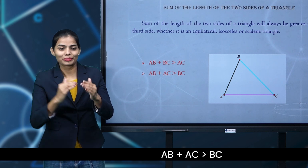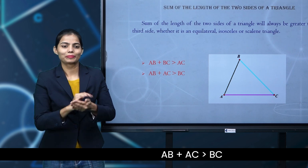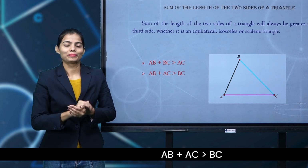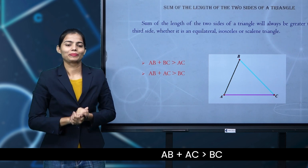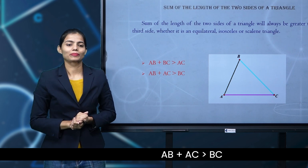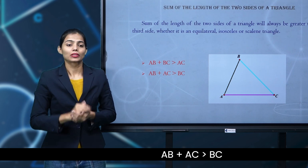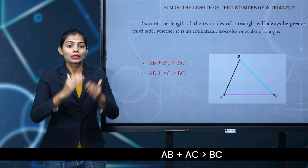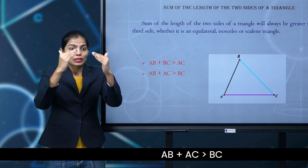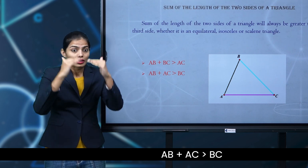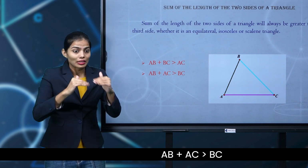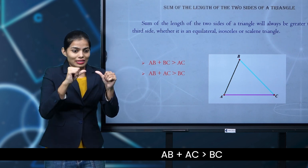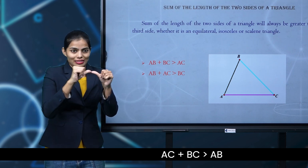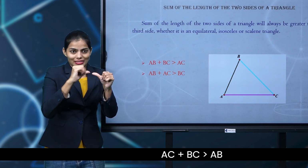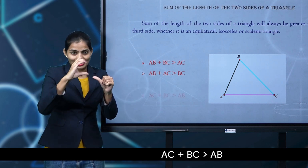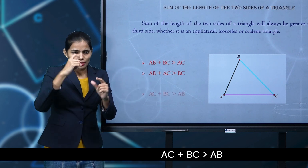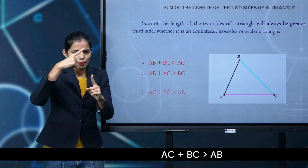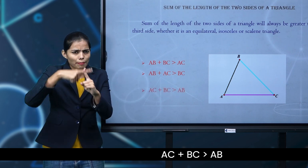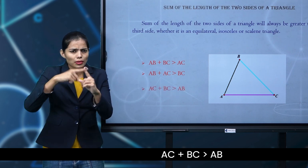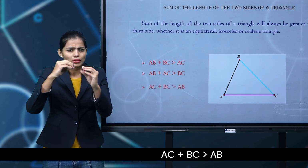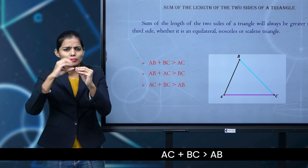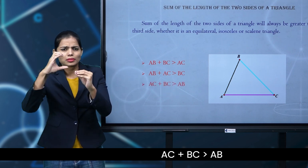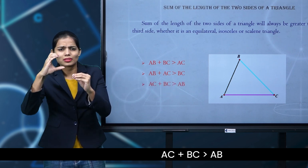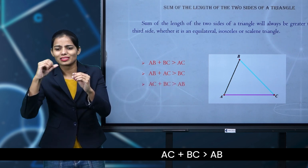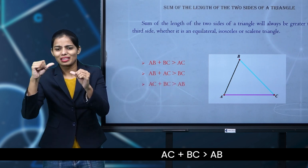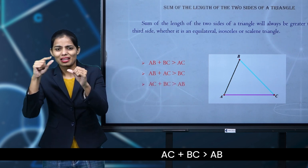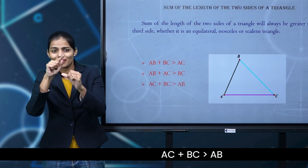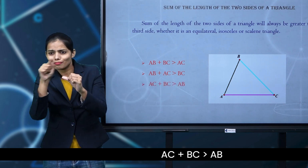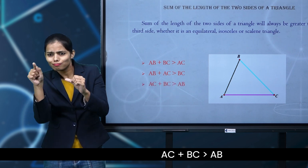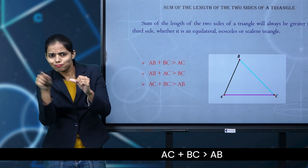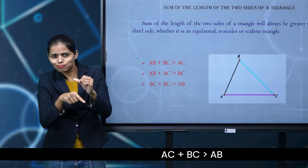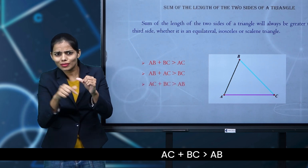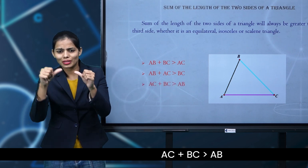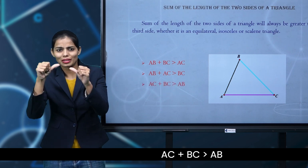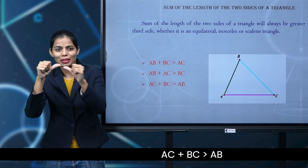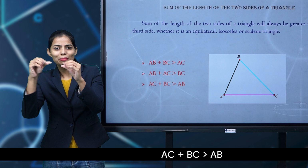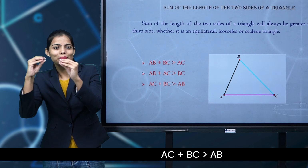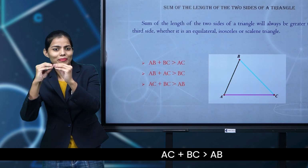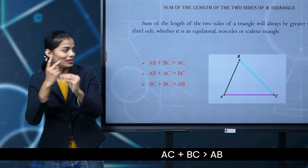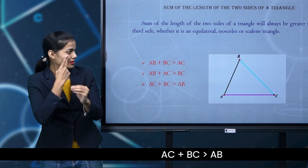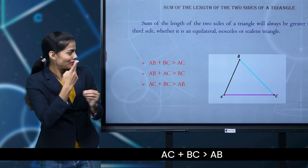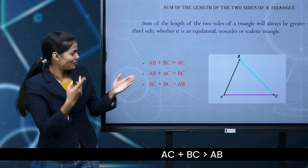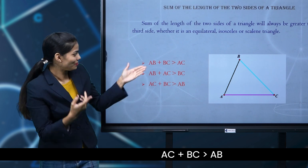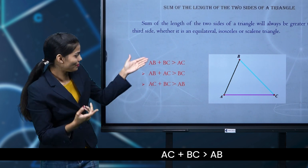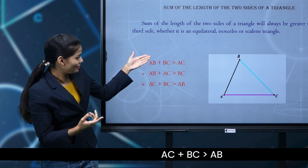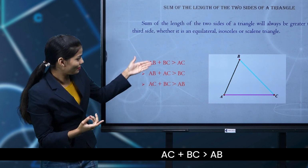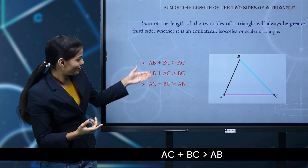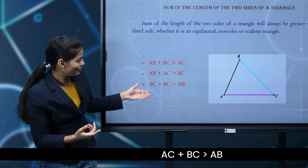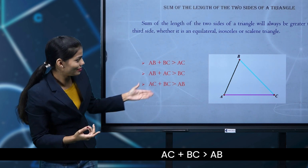BC. AC plus BC greater than AB.